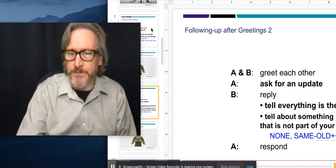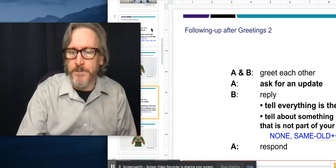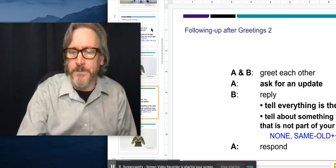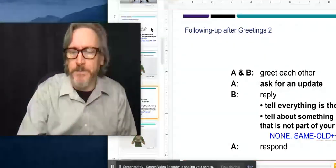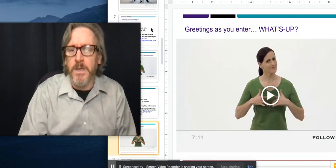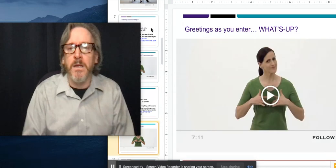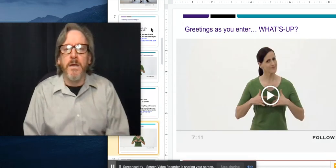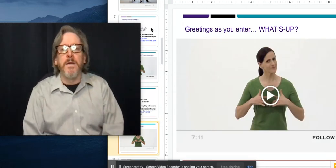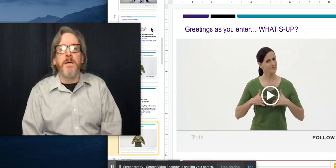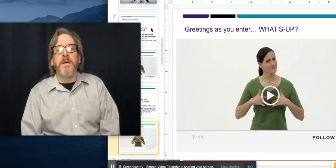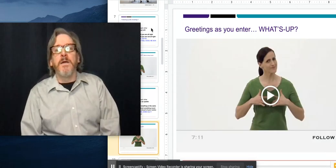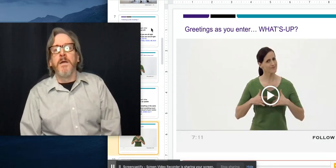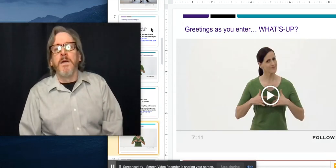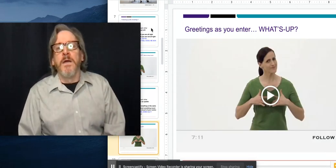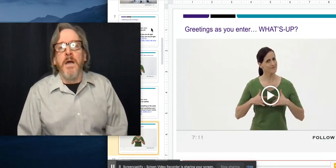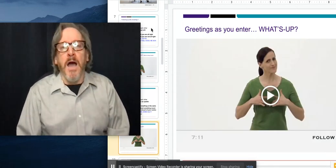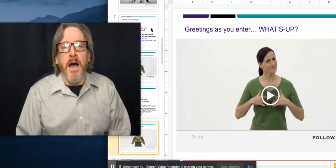clear.